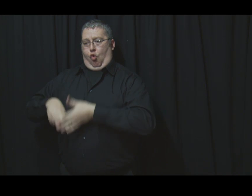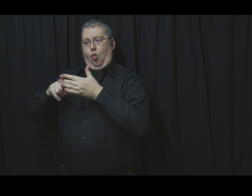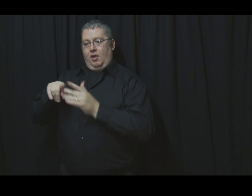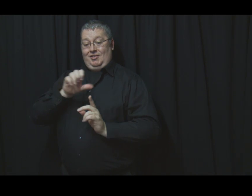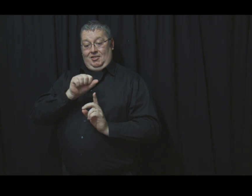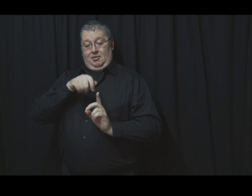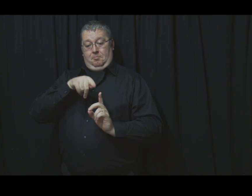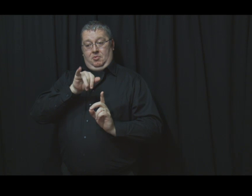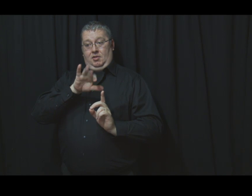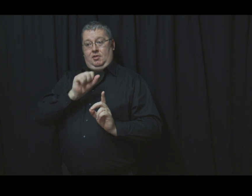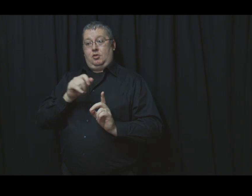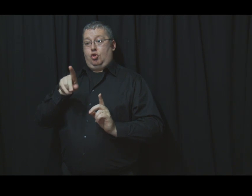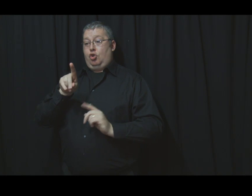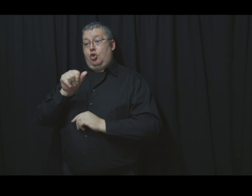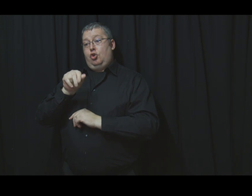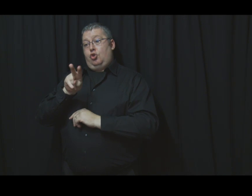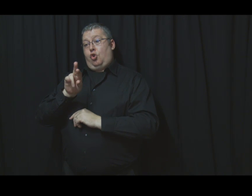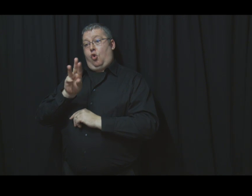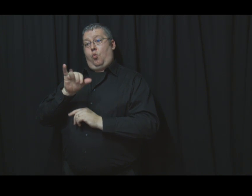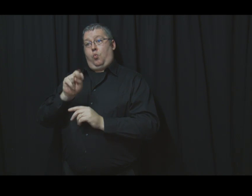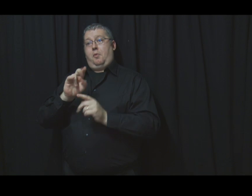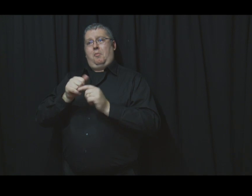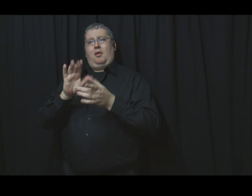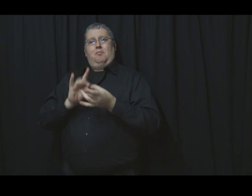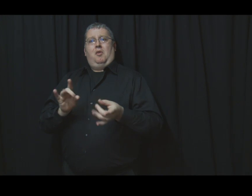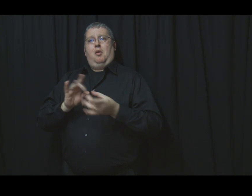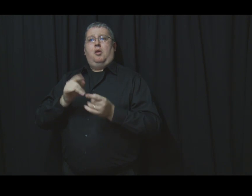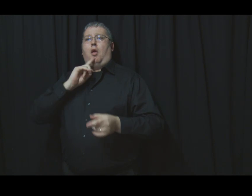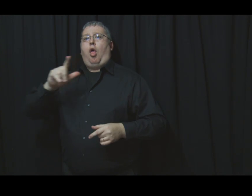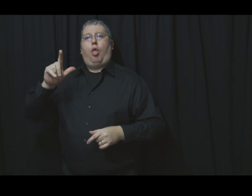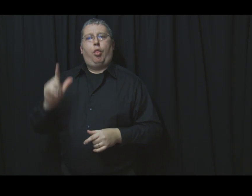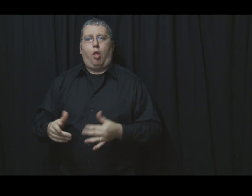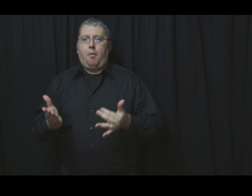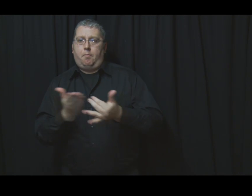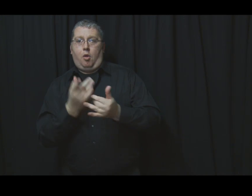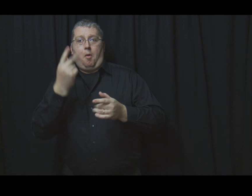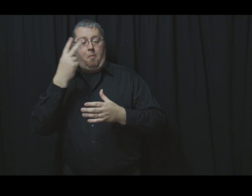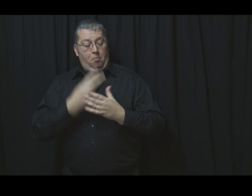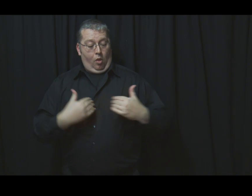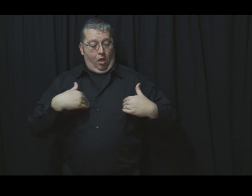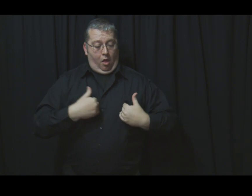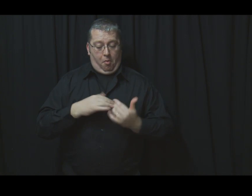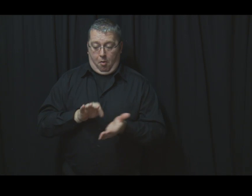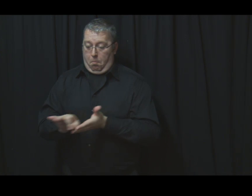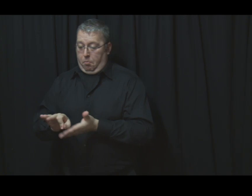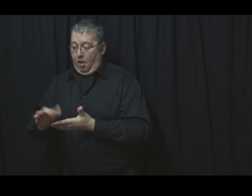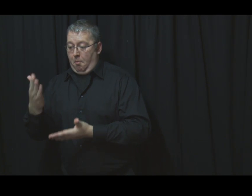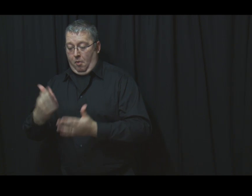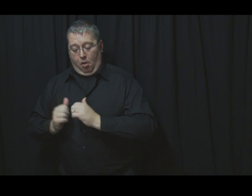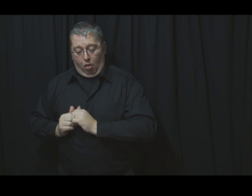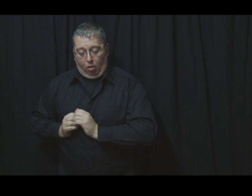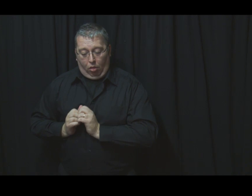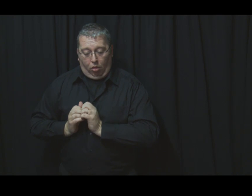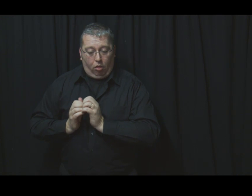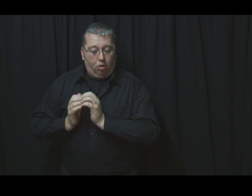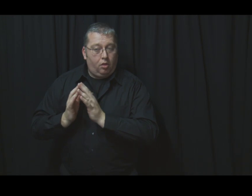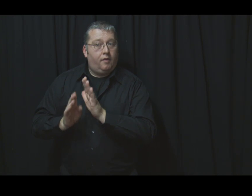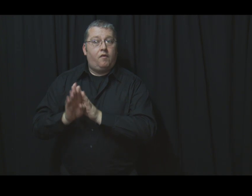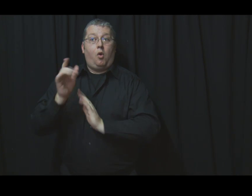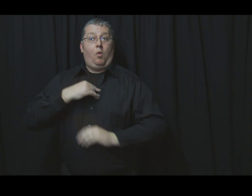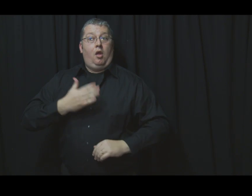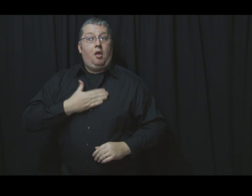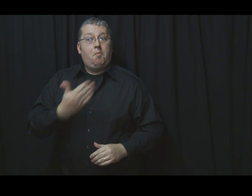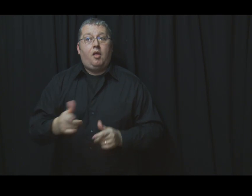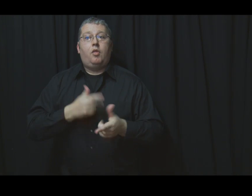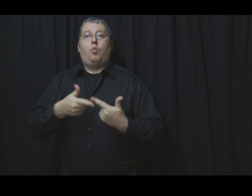find he made this statement: from such low and intermediate form, both animals and plants may have been developed, and if we admit this, we must